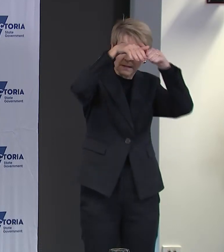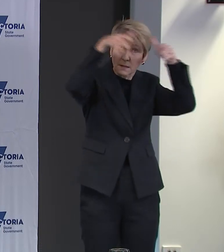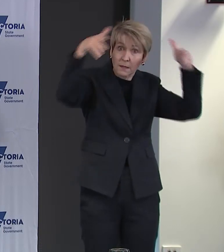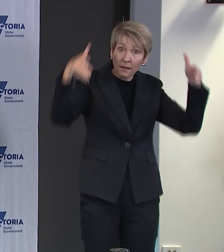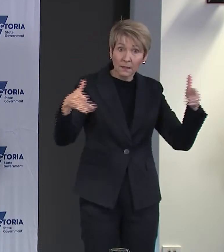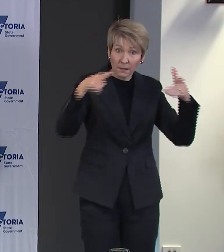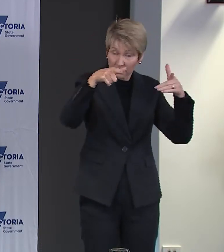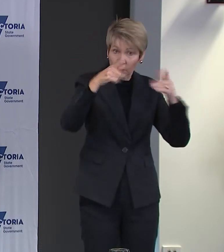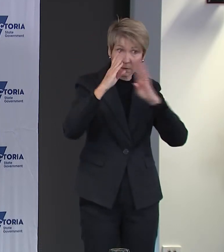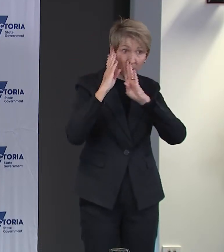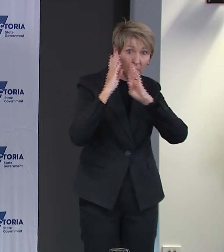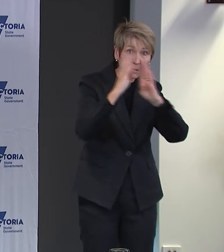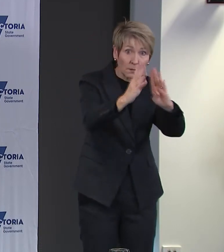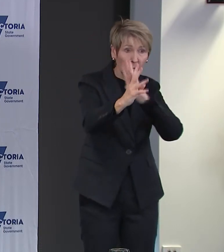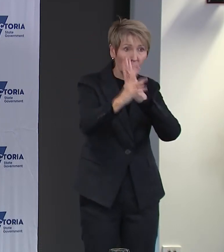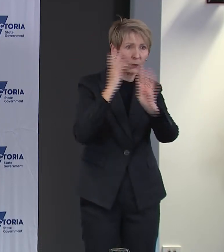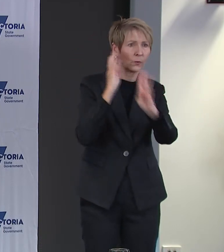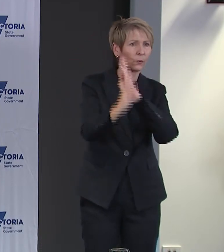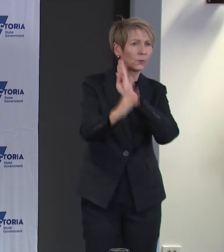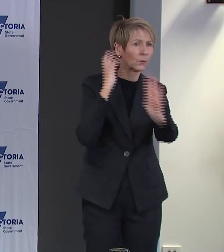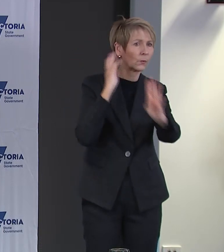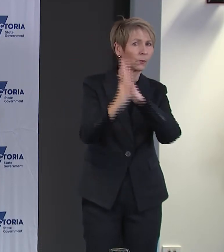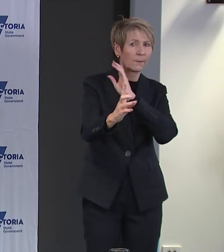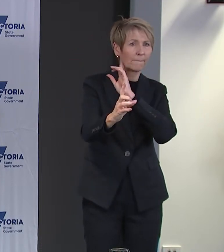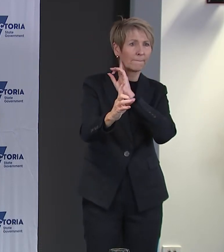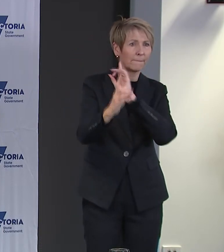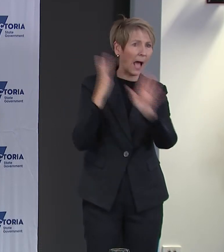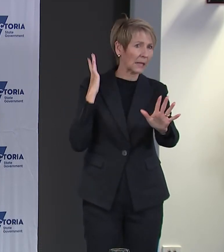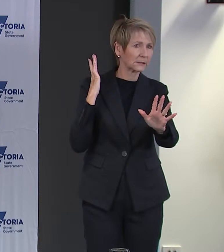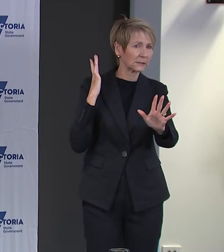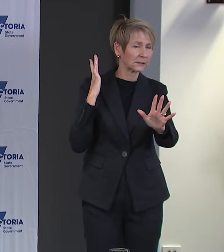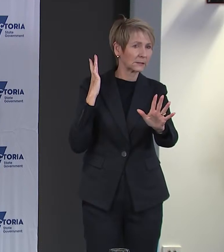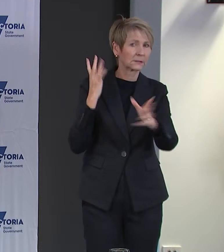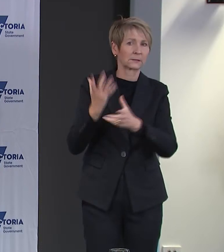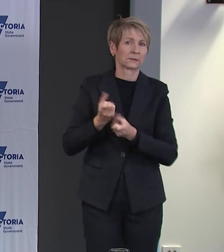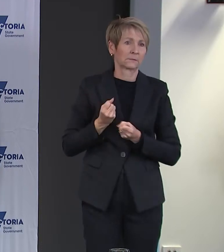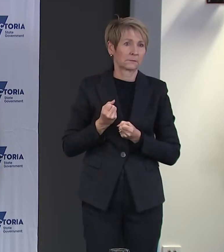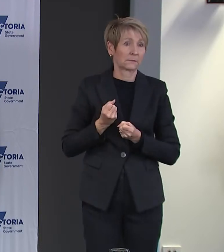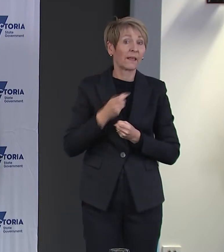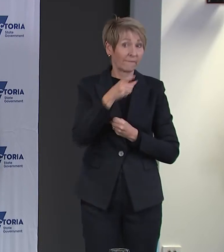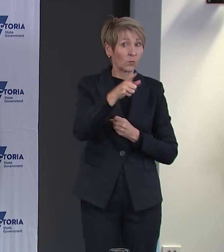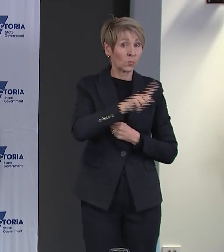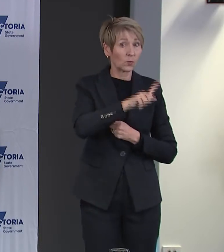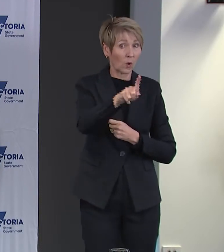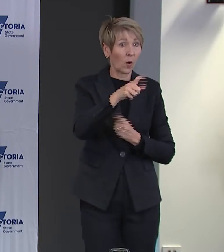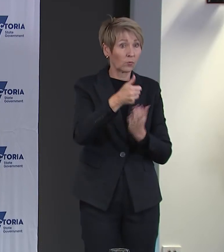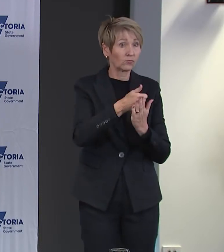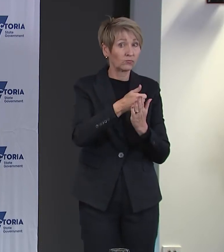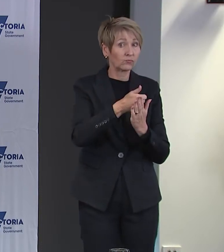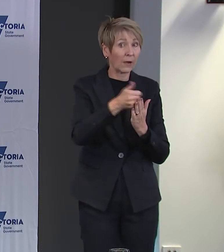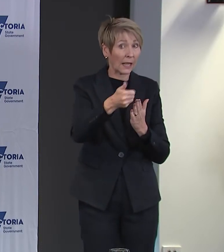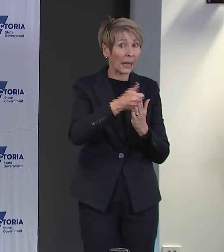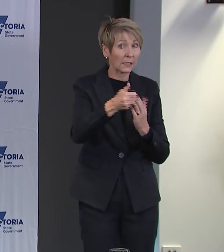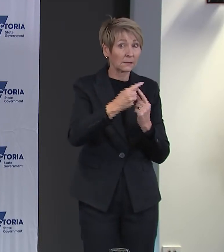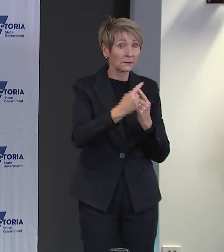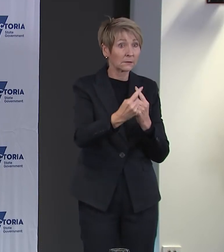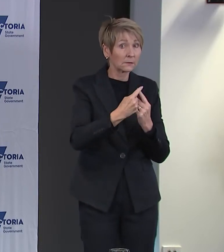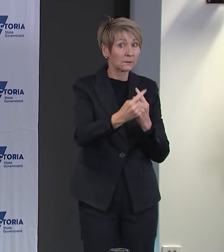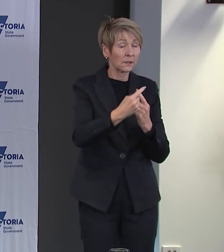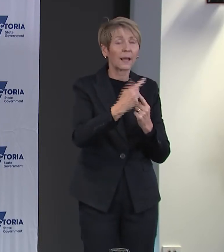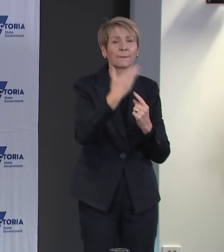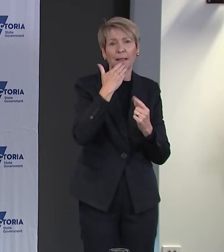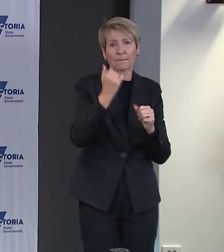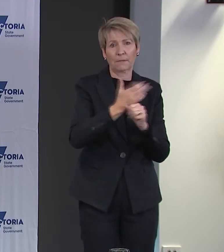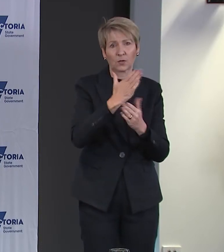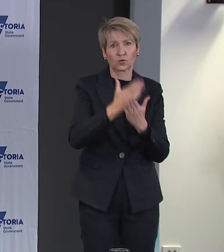listed as current, because if you're attending there regularly or if you've been there at a time that's listed, it's really important to